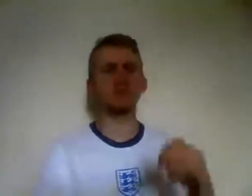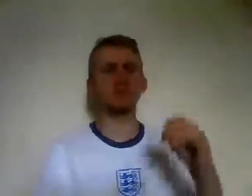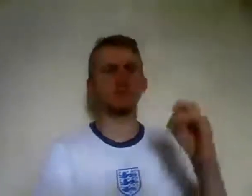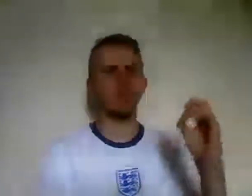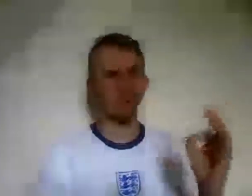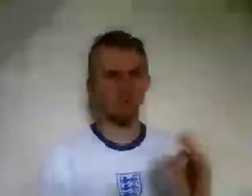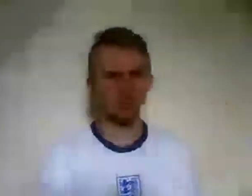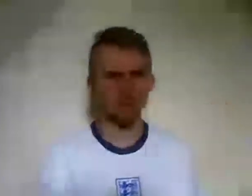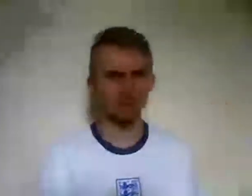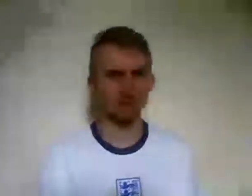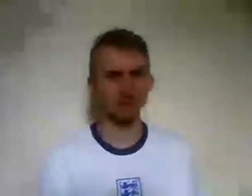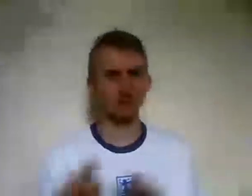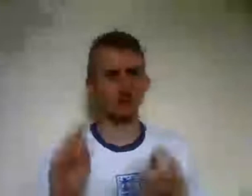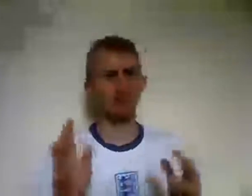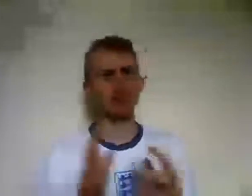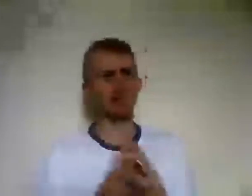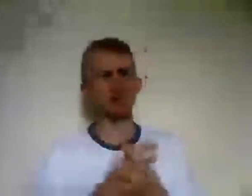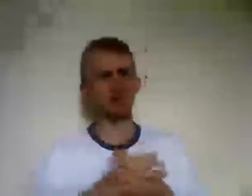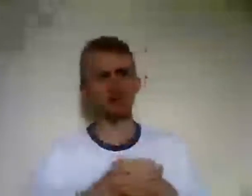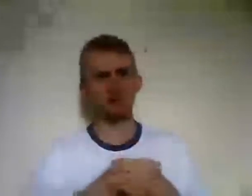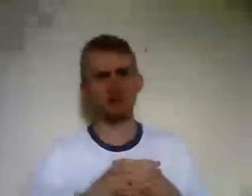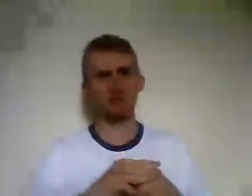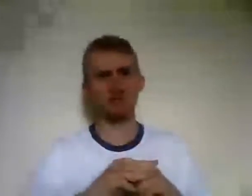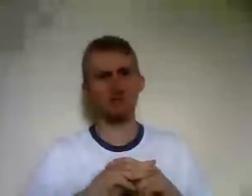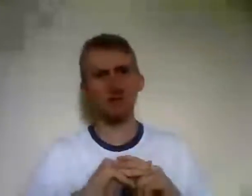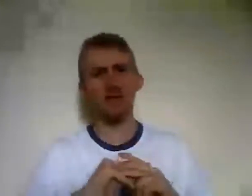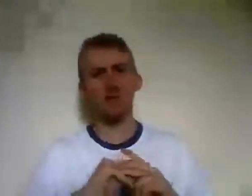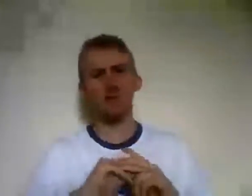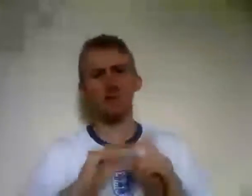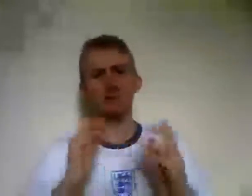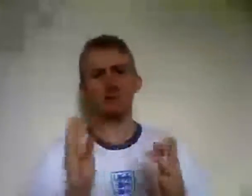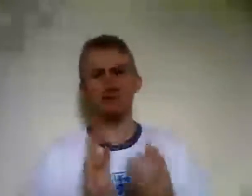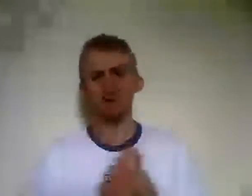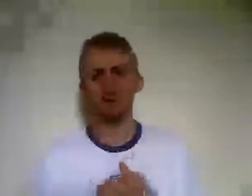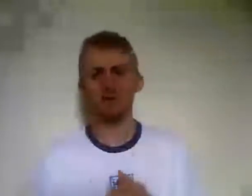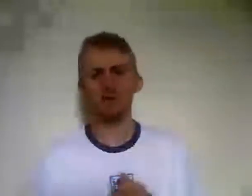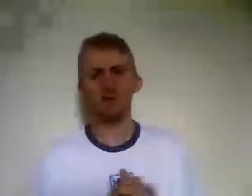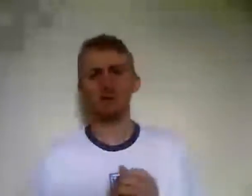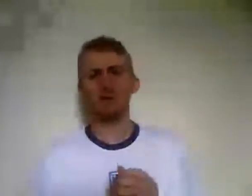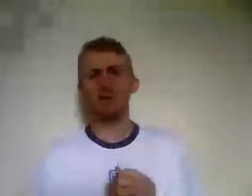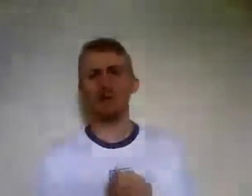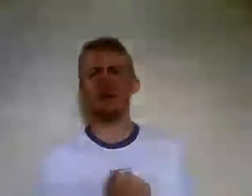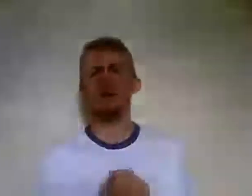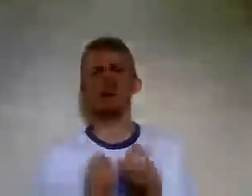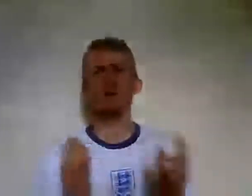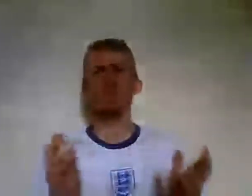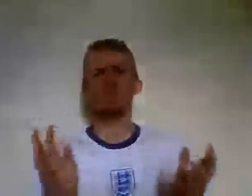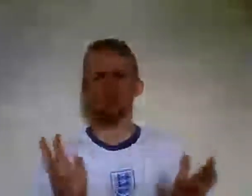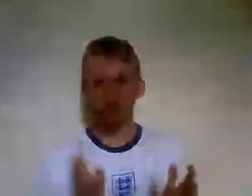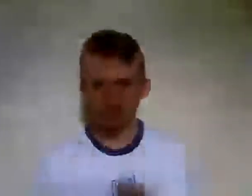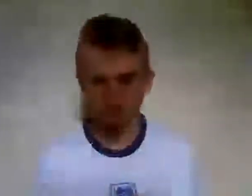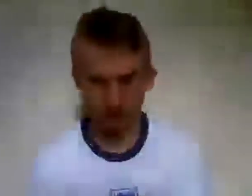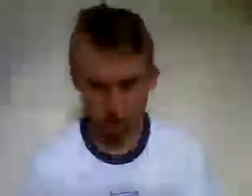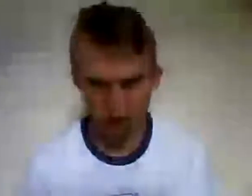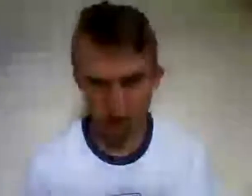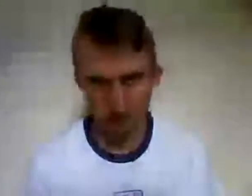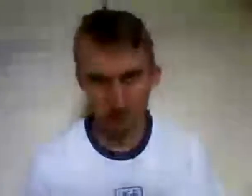final position of 12th in their first season in the National Division was considered an impressive achievement for the